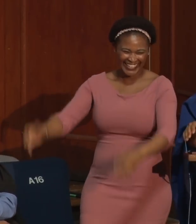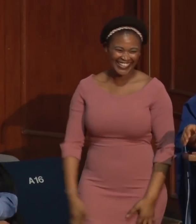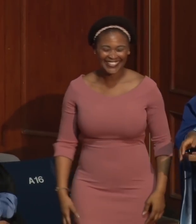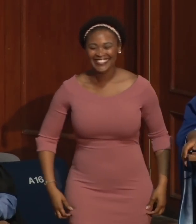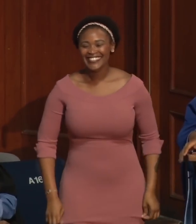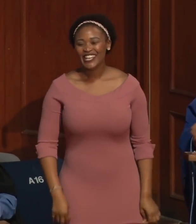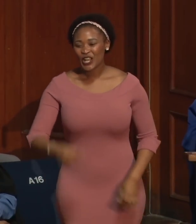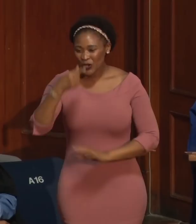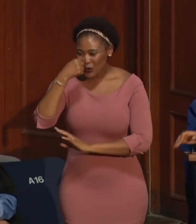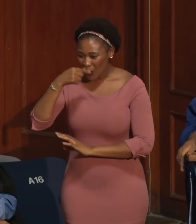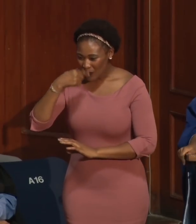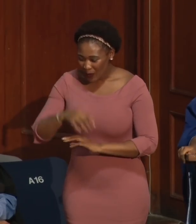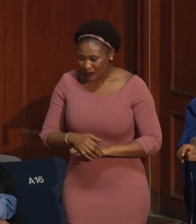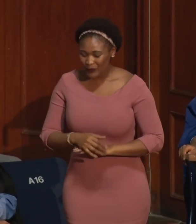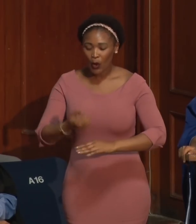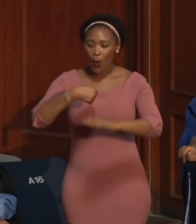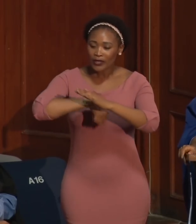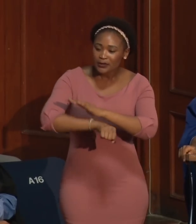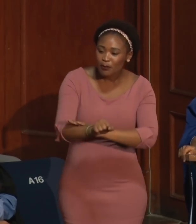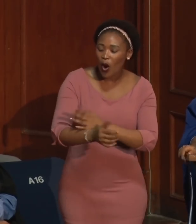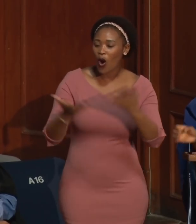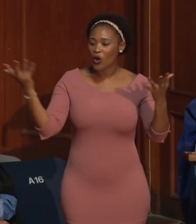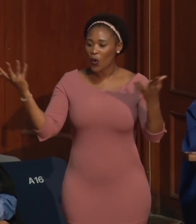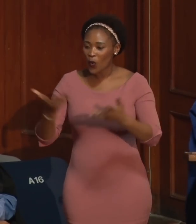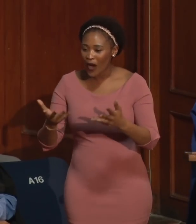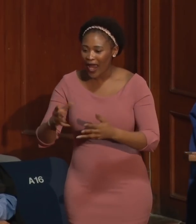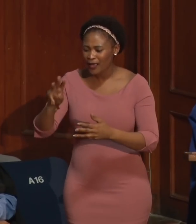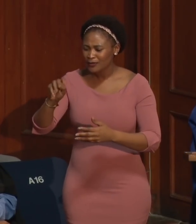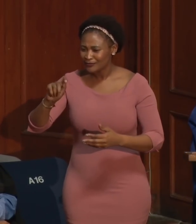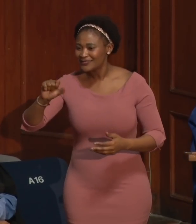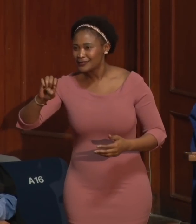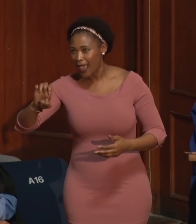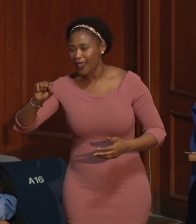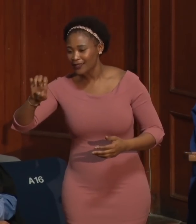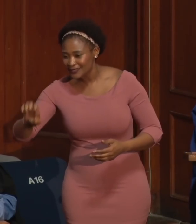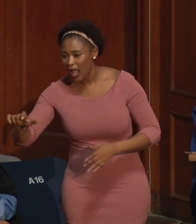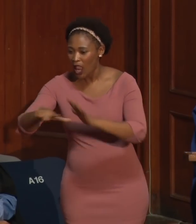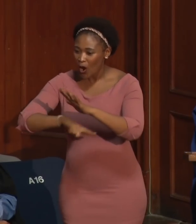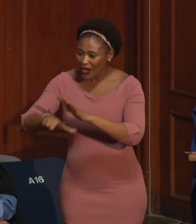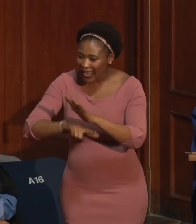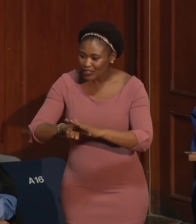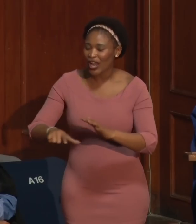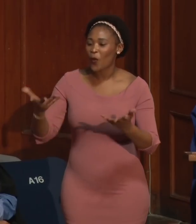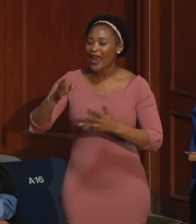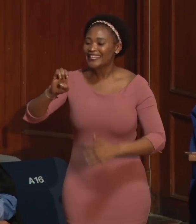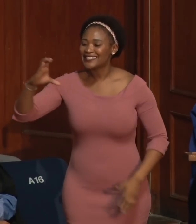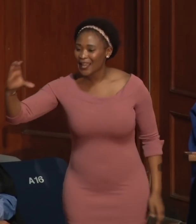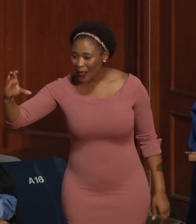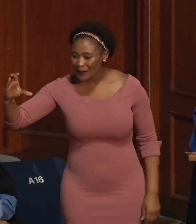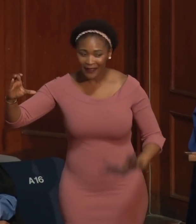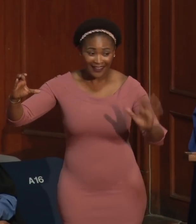Qobo was born and raised in Tete location in Ngamakwa district in the Eastern Cape.